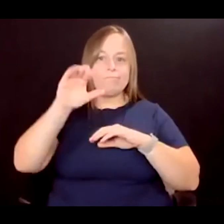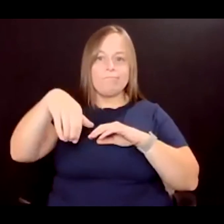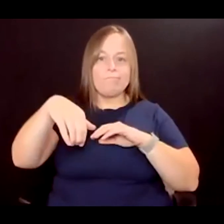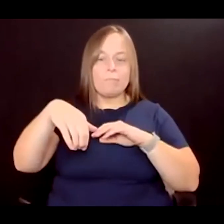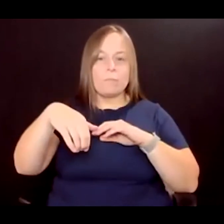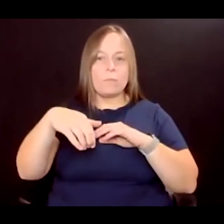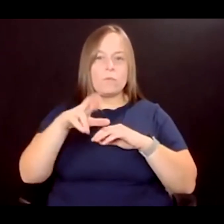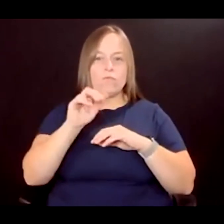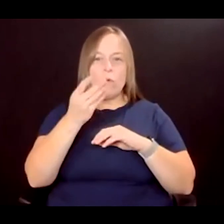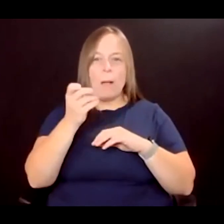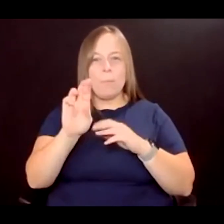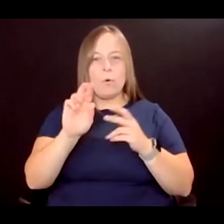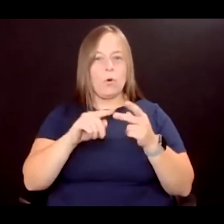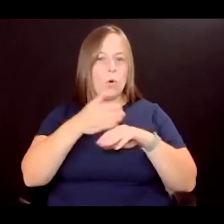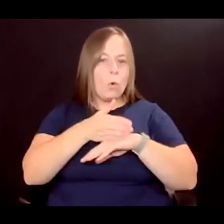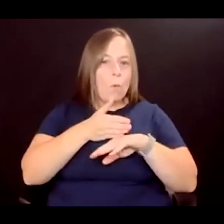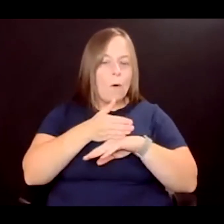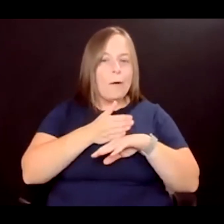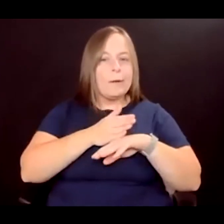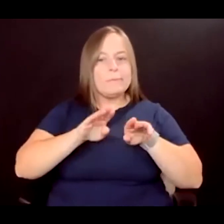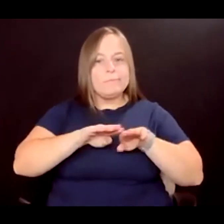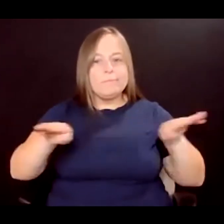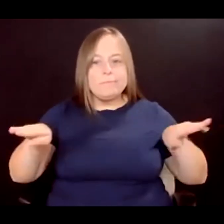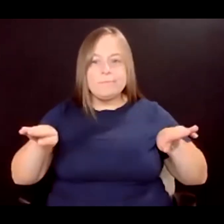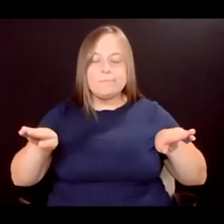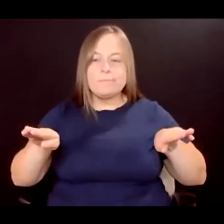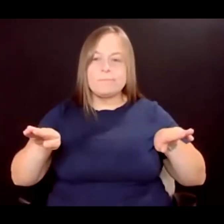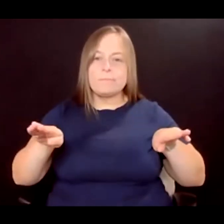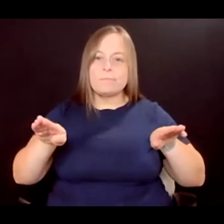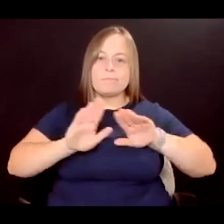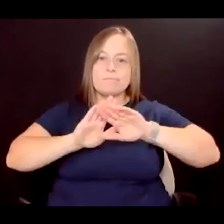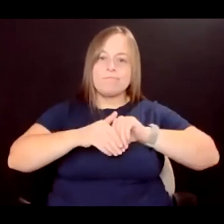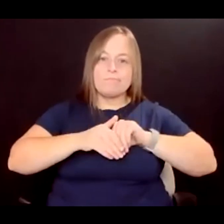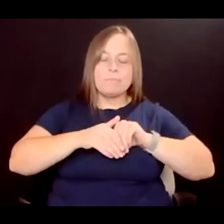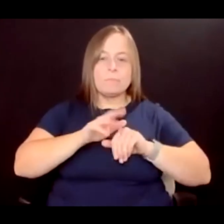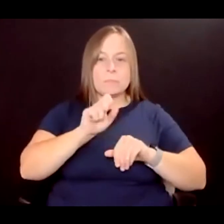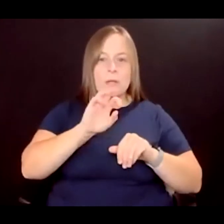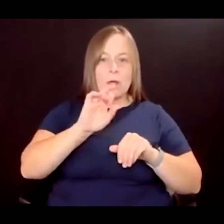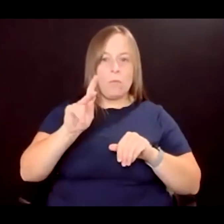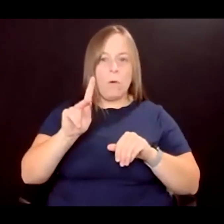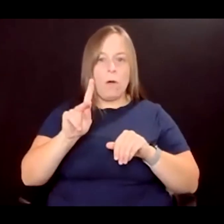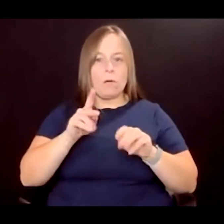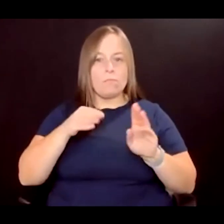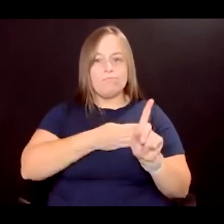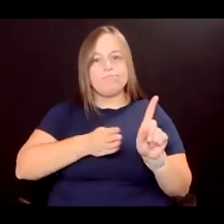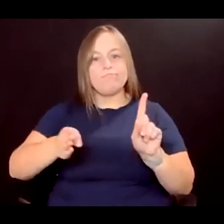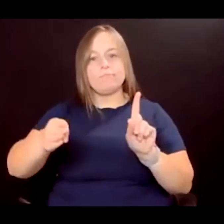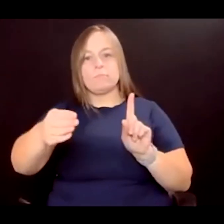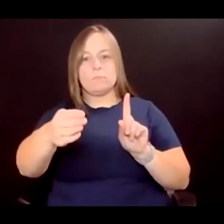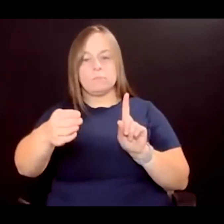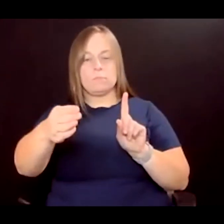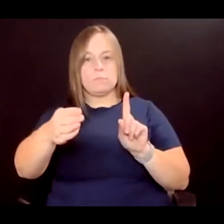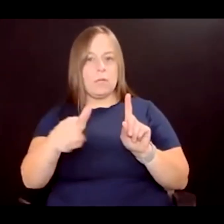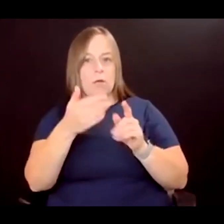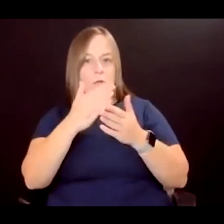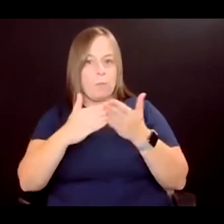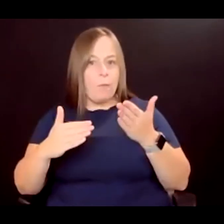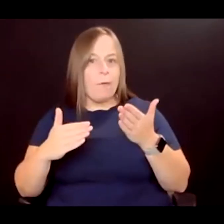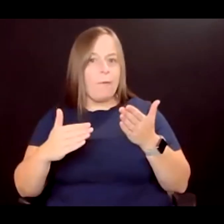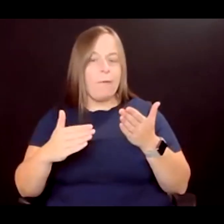getting everything correctly. You're asking, if I'm hearing you correctly, about the better communication, like Mary Beth